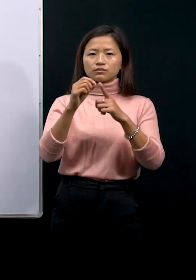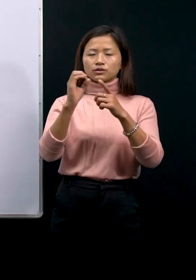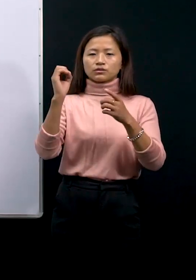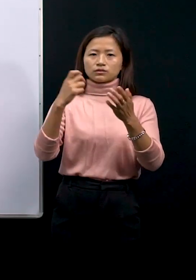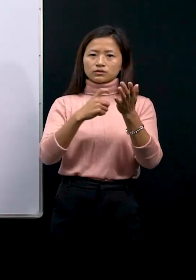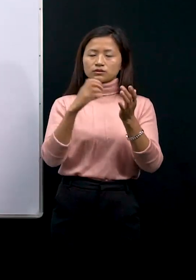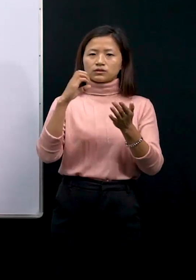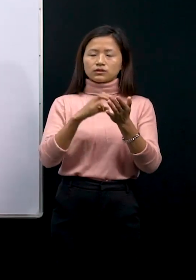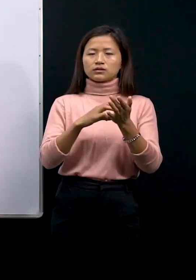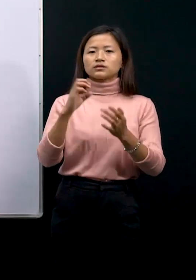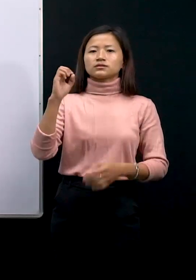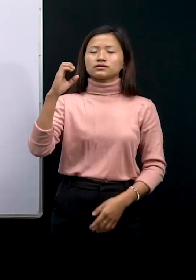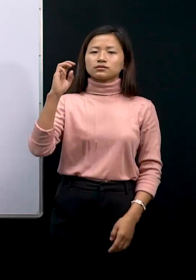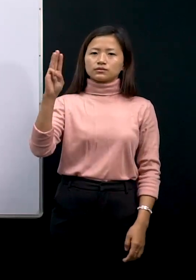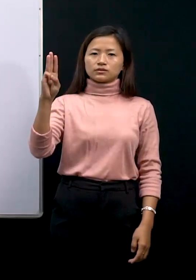cm.